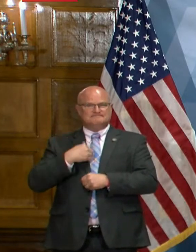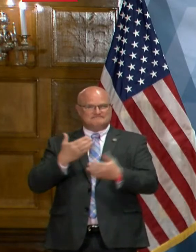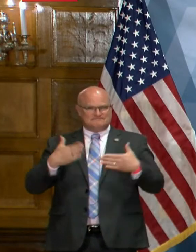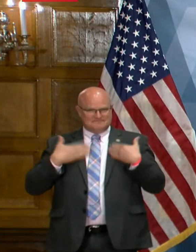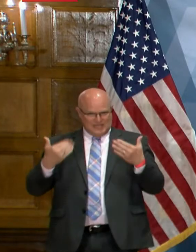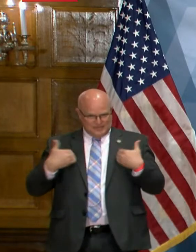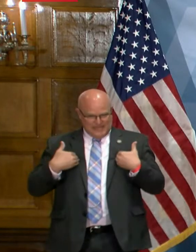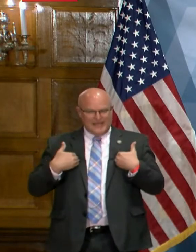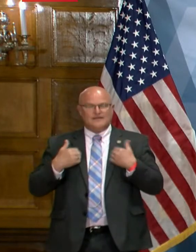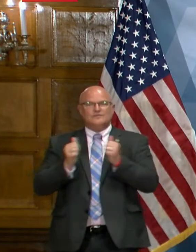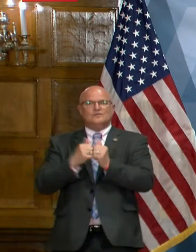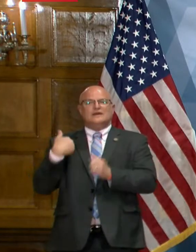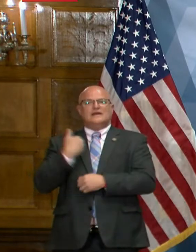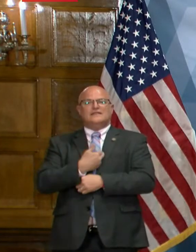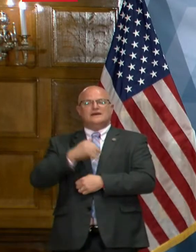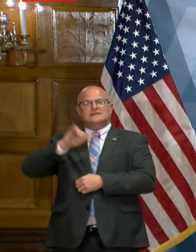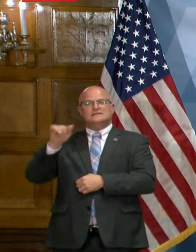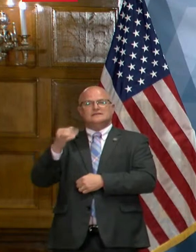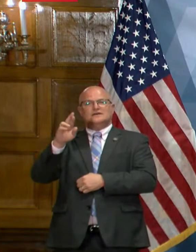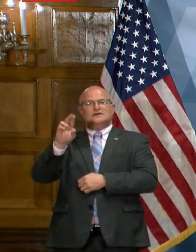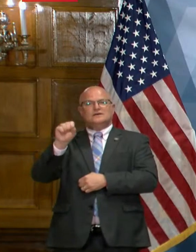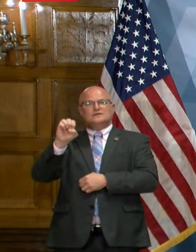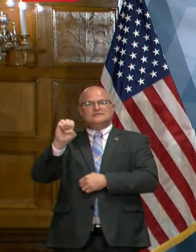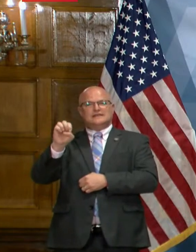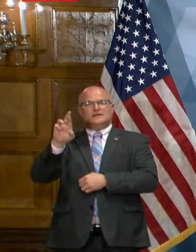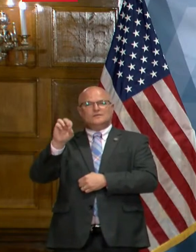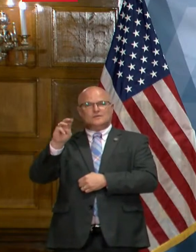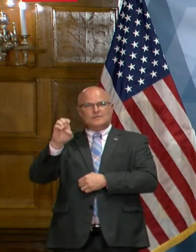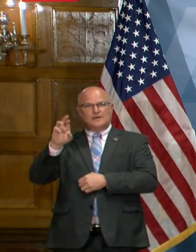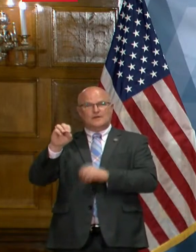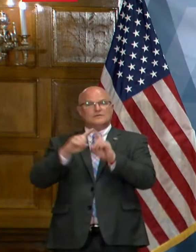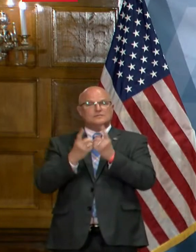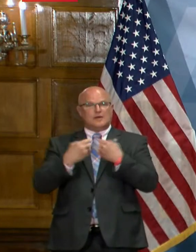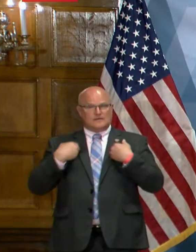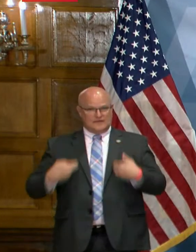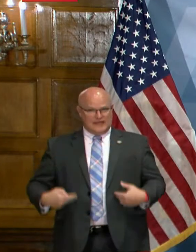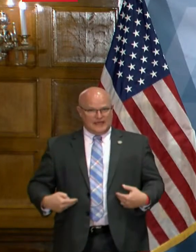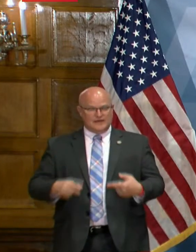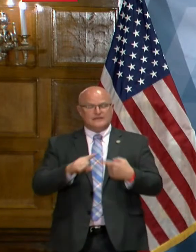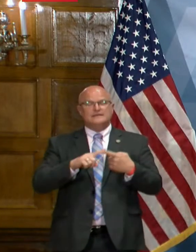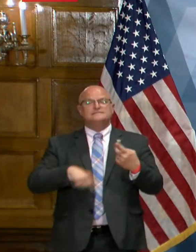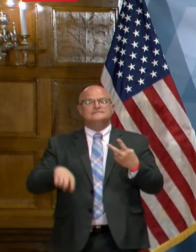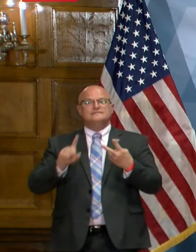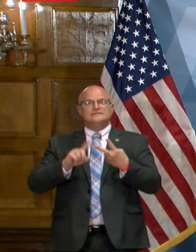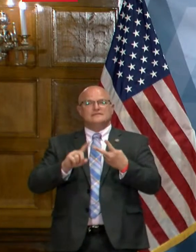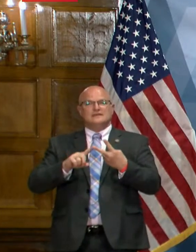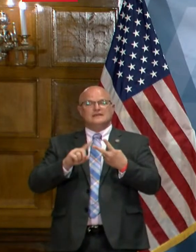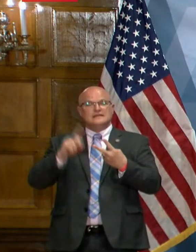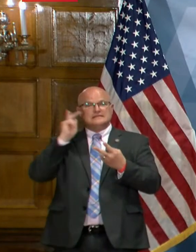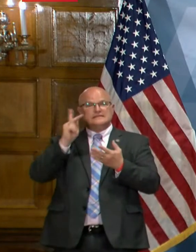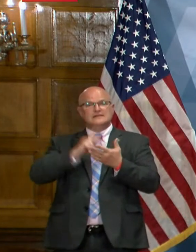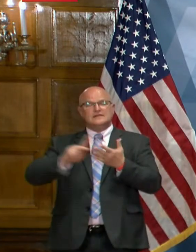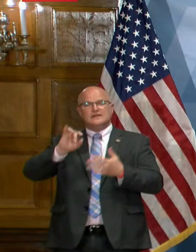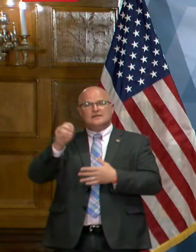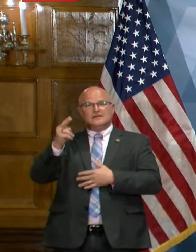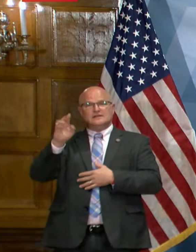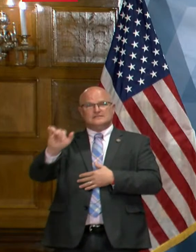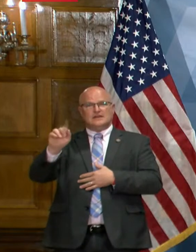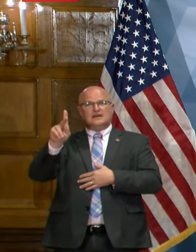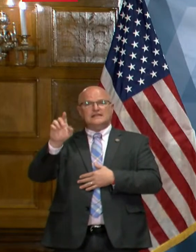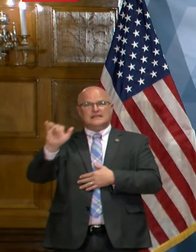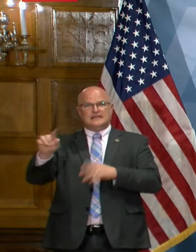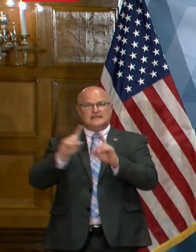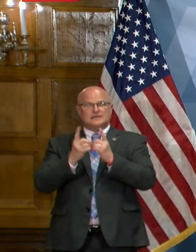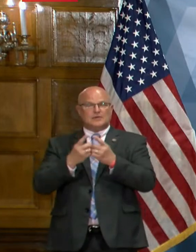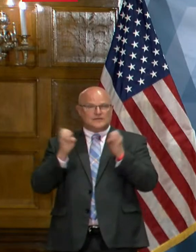by Secretary Jose Romero of the Department of Health, as well as Secretary Johnny Key of the Department